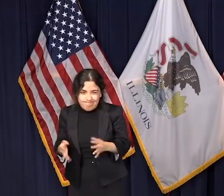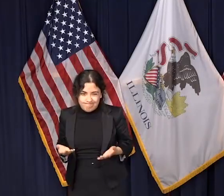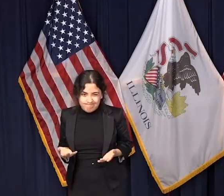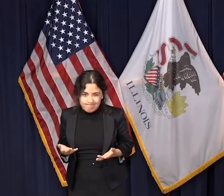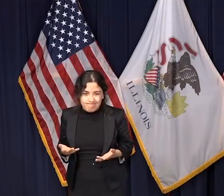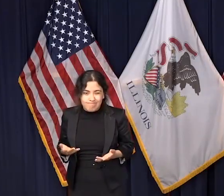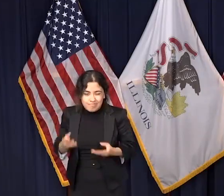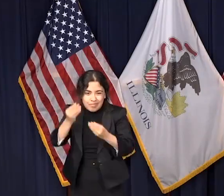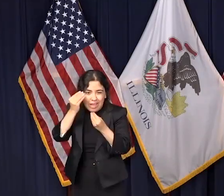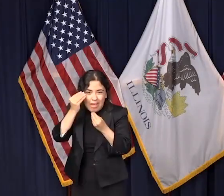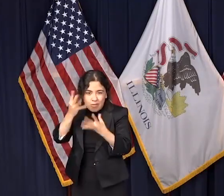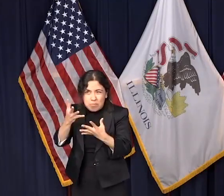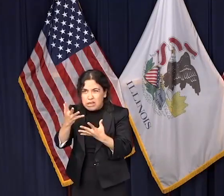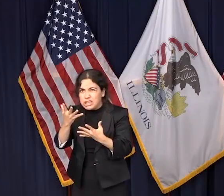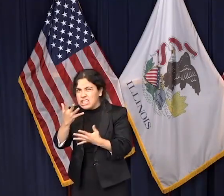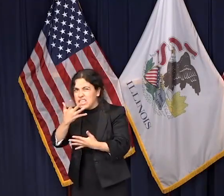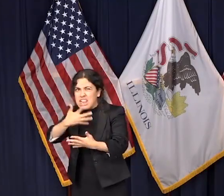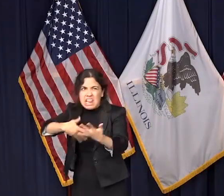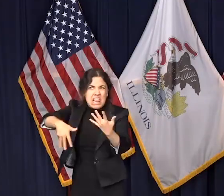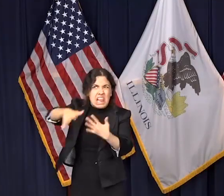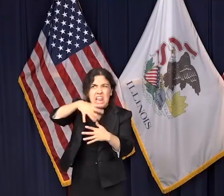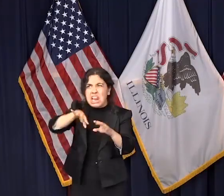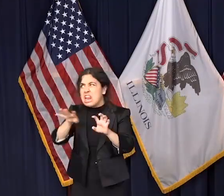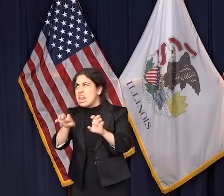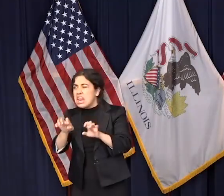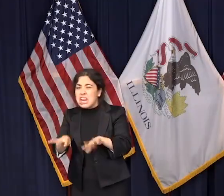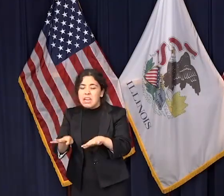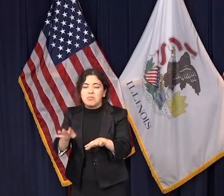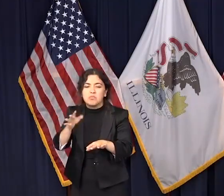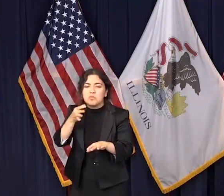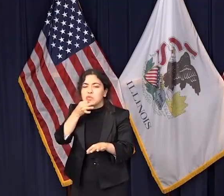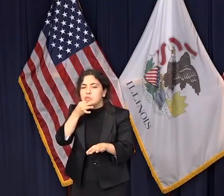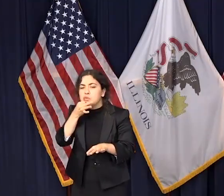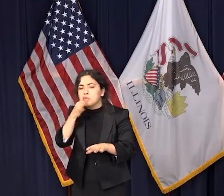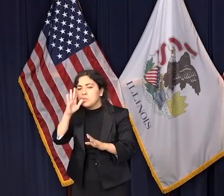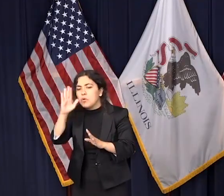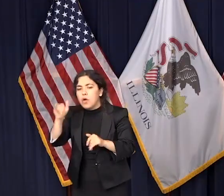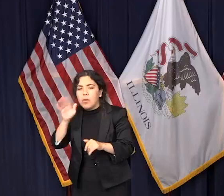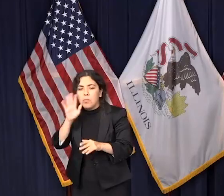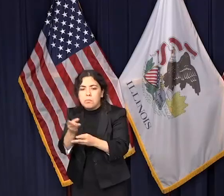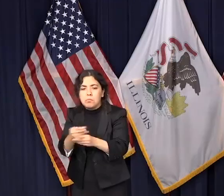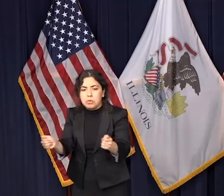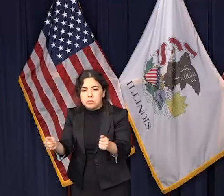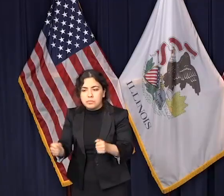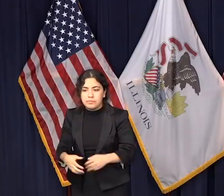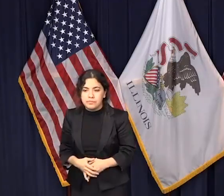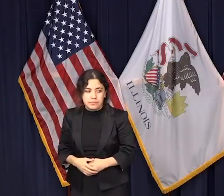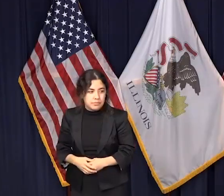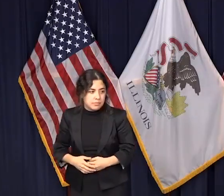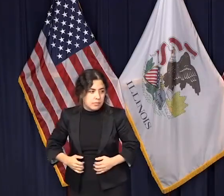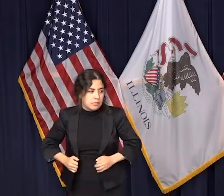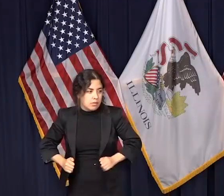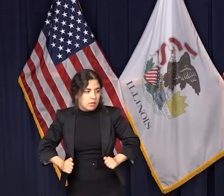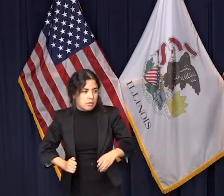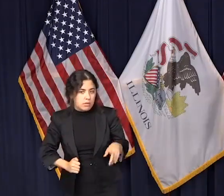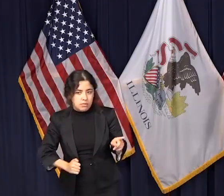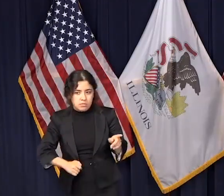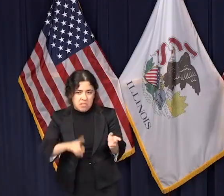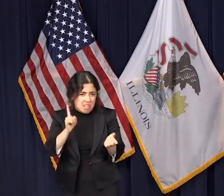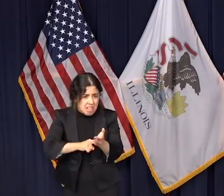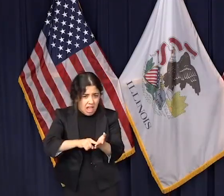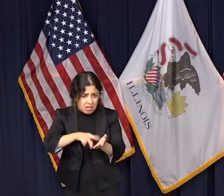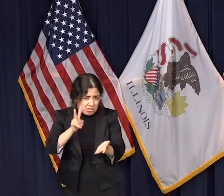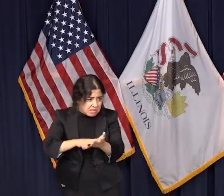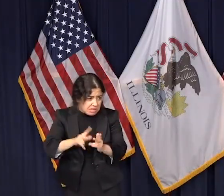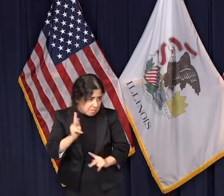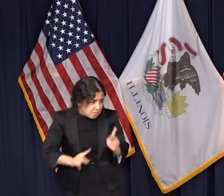that they'll get to the bottom of it as soon as possible. But we wanted to warn everybody. Yeah. Do we have thousands of people in Illinois? Do we even have any idea on numbers? We don't